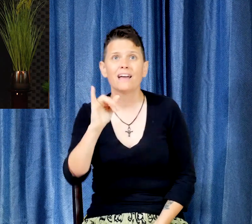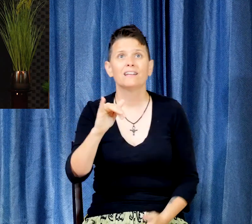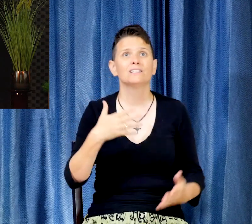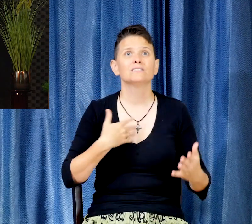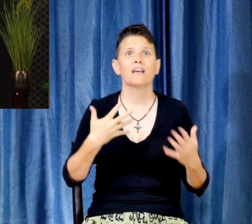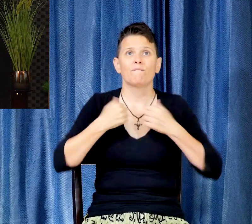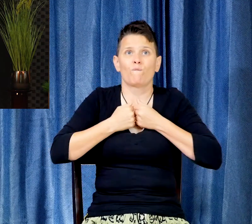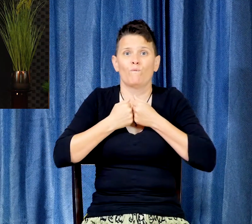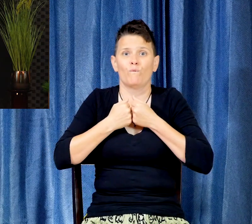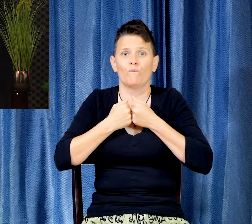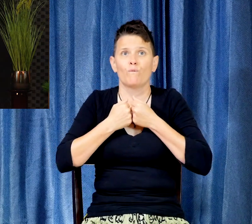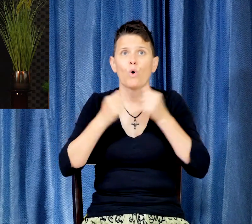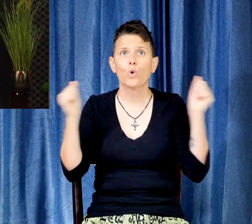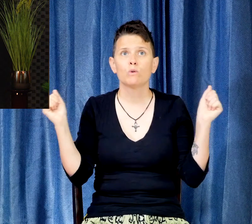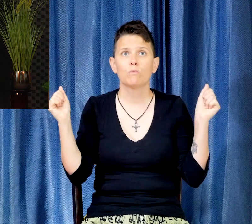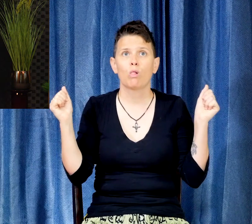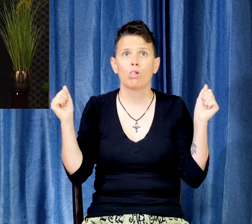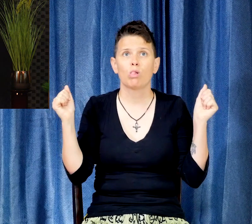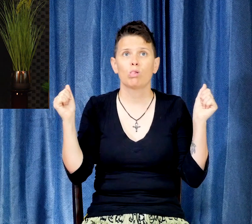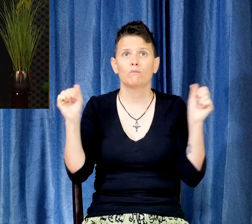Uh-oh. Okay.